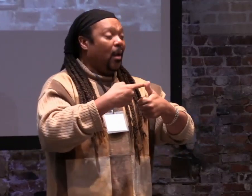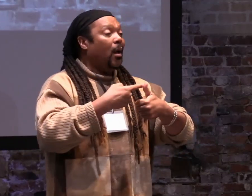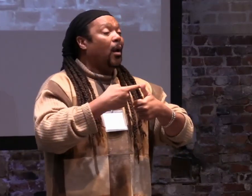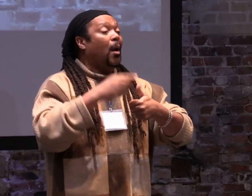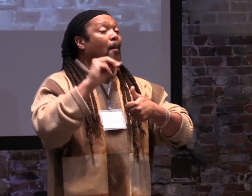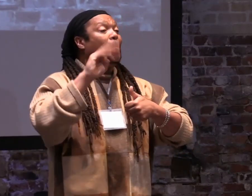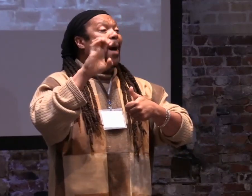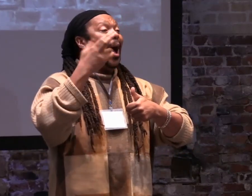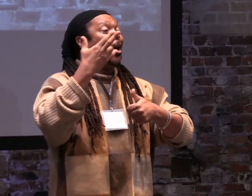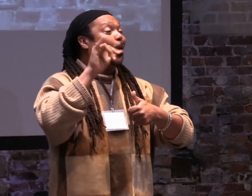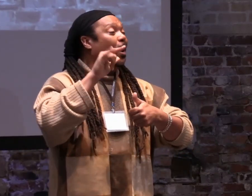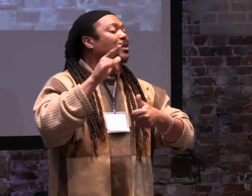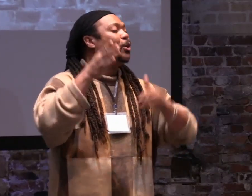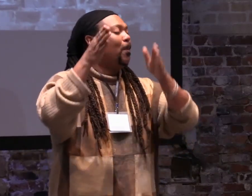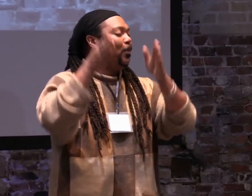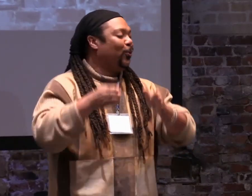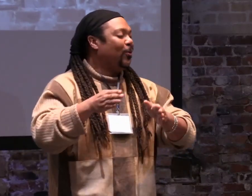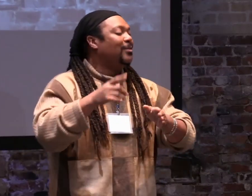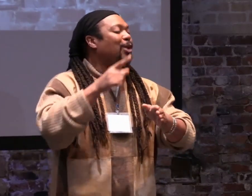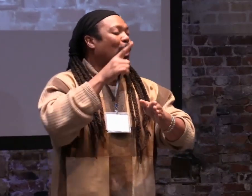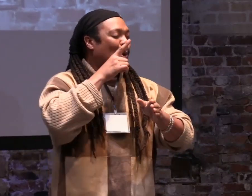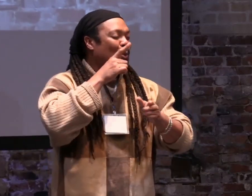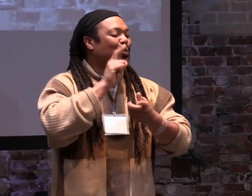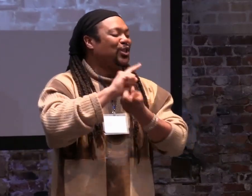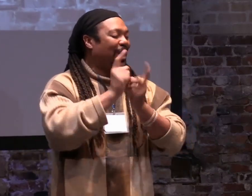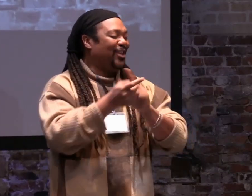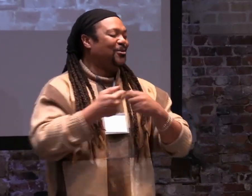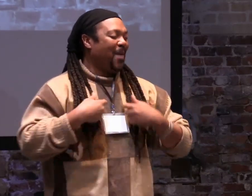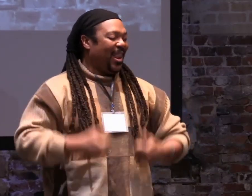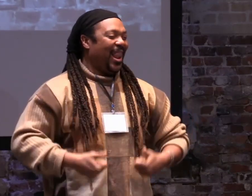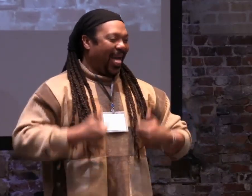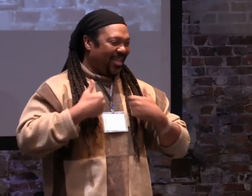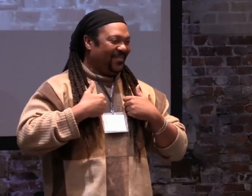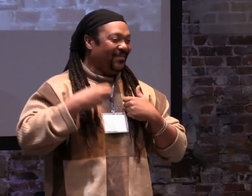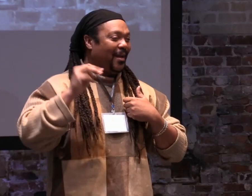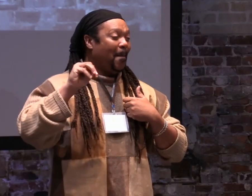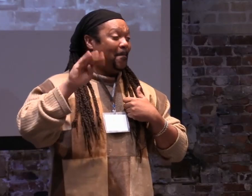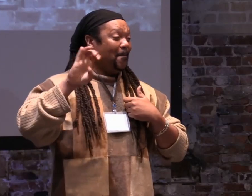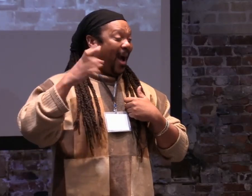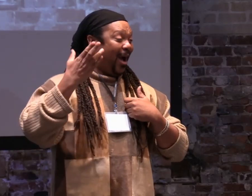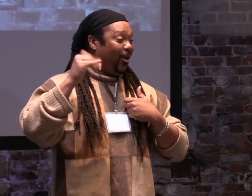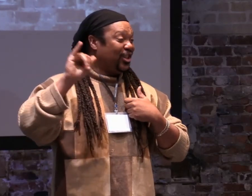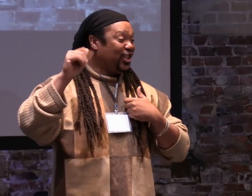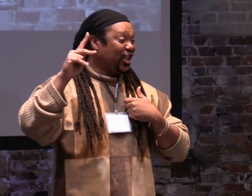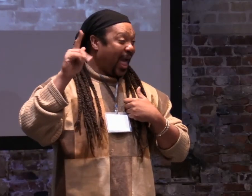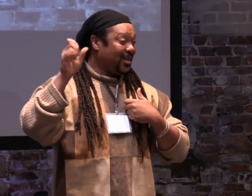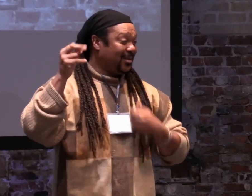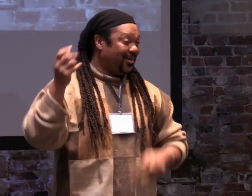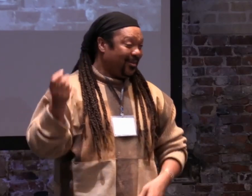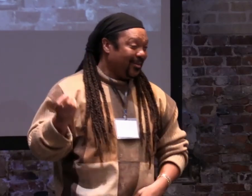it dear to my heart. Because Michael is the person who changed my life.